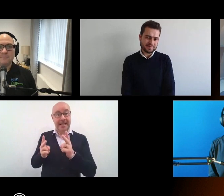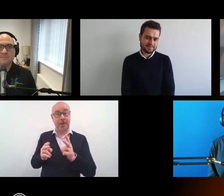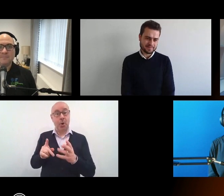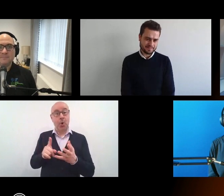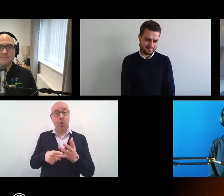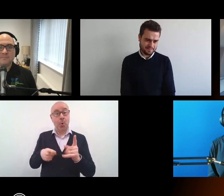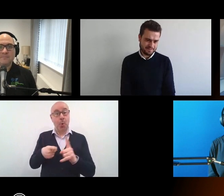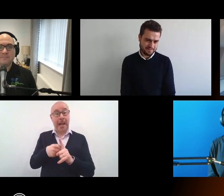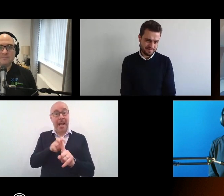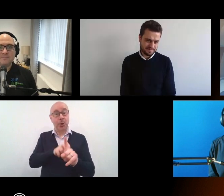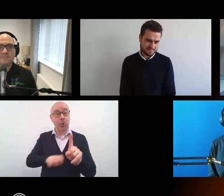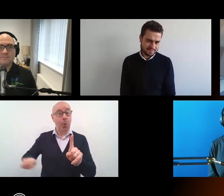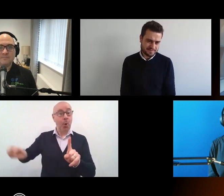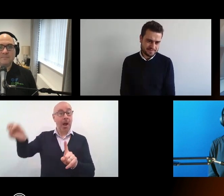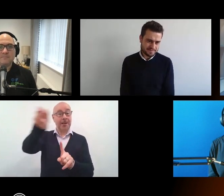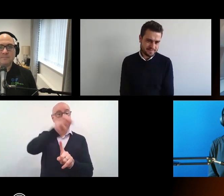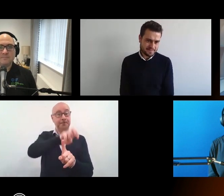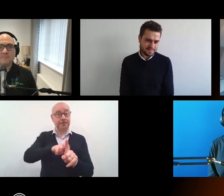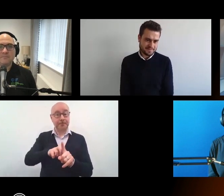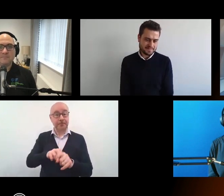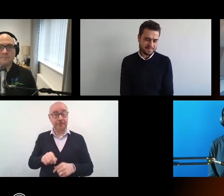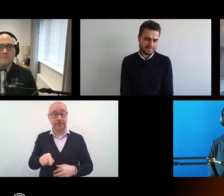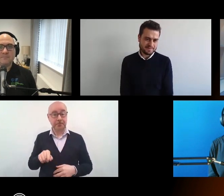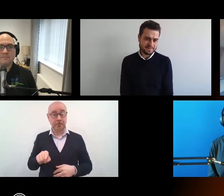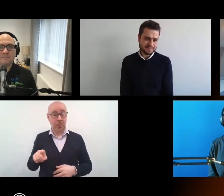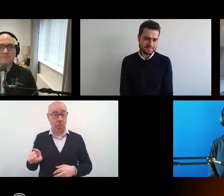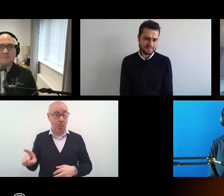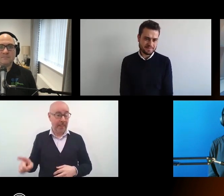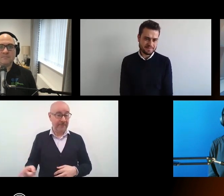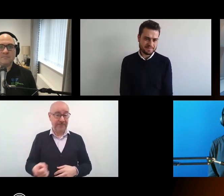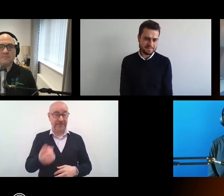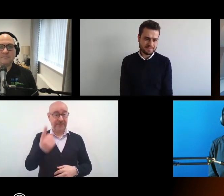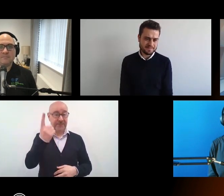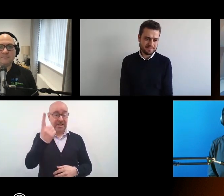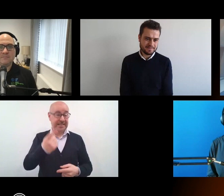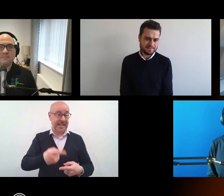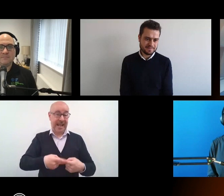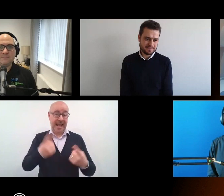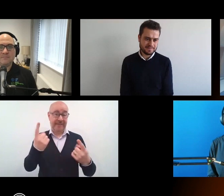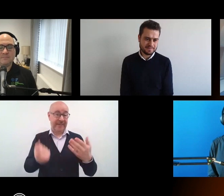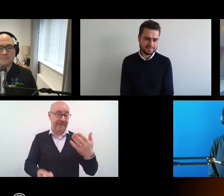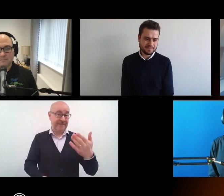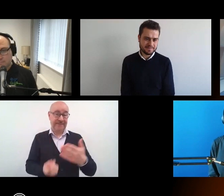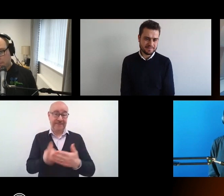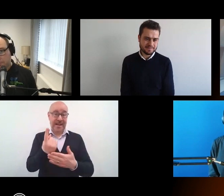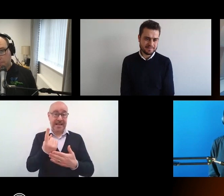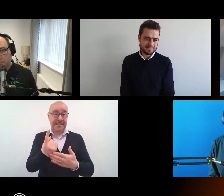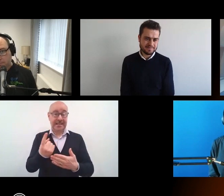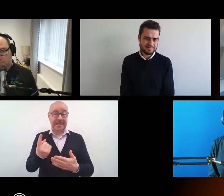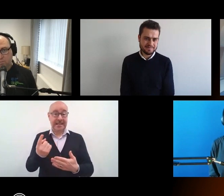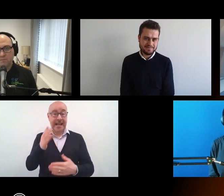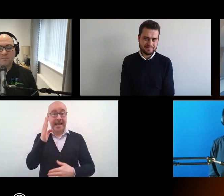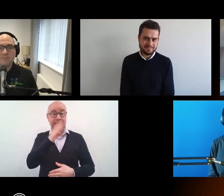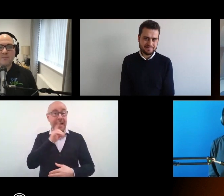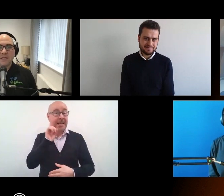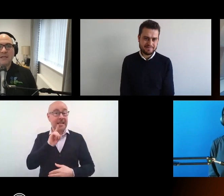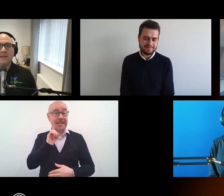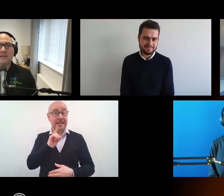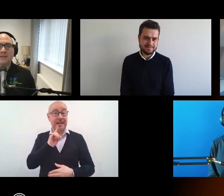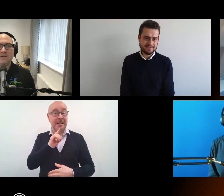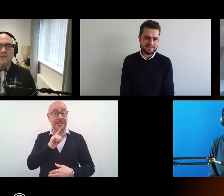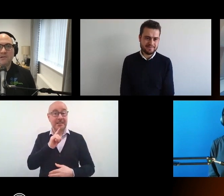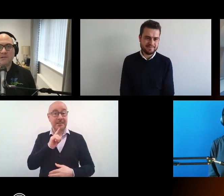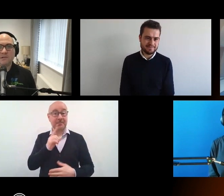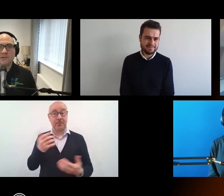first breakthrough in events of having the Spice Girls UK tour interpreted